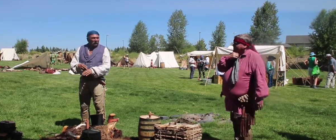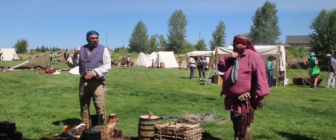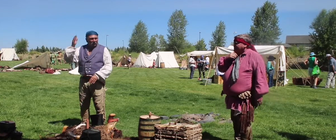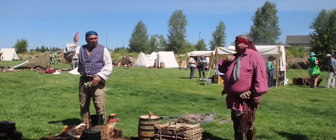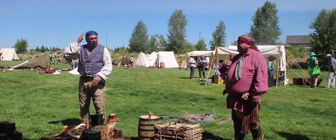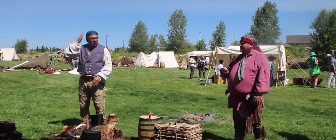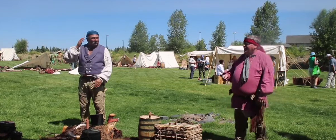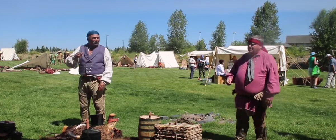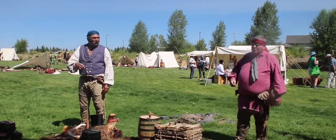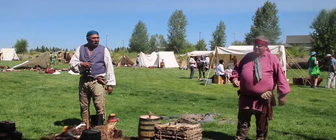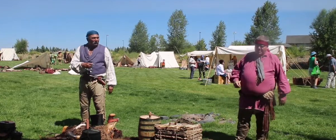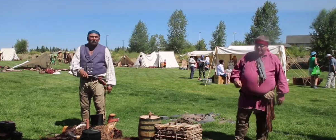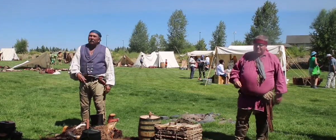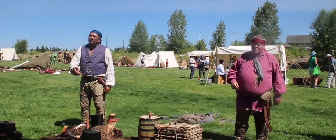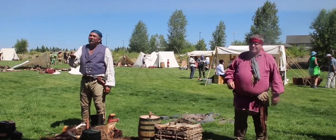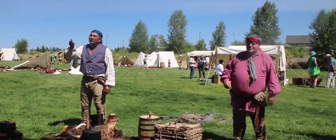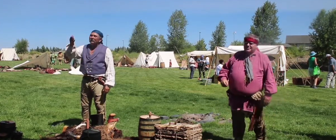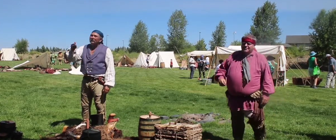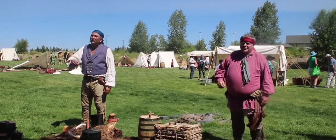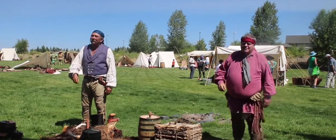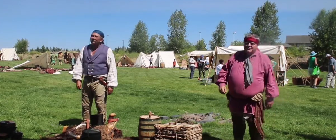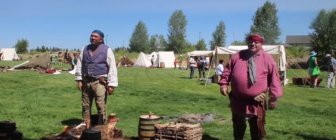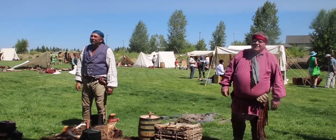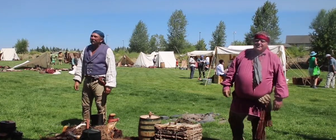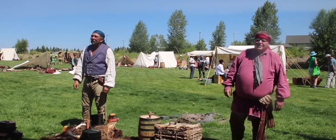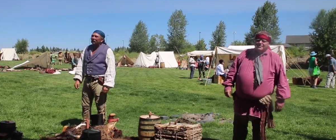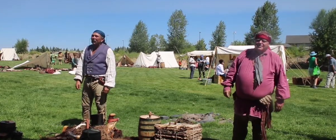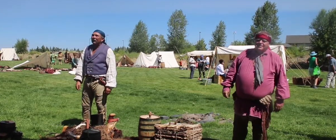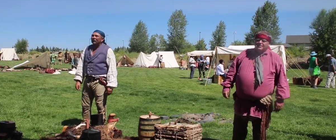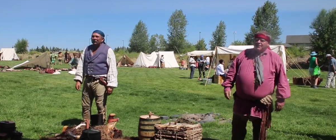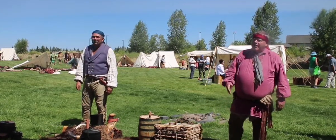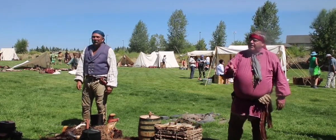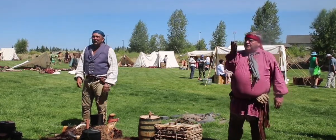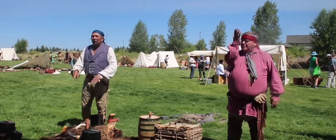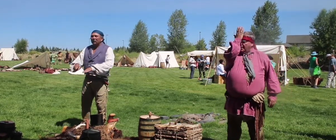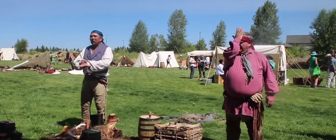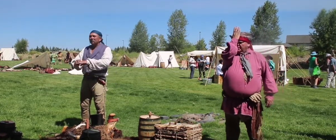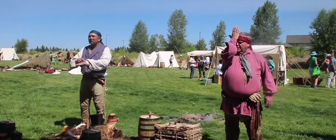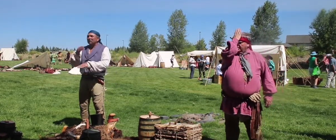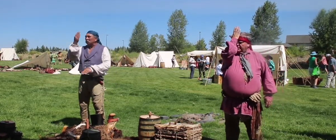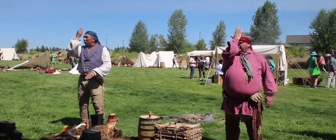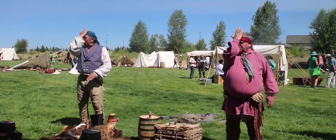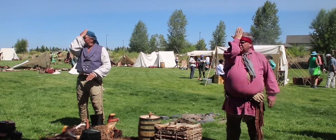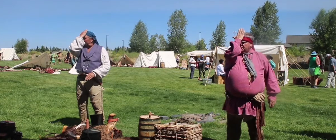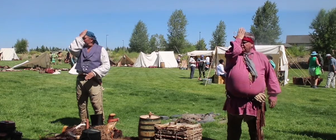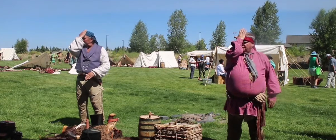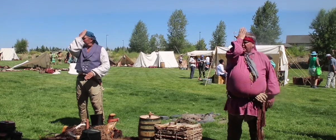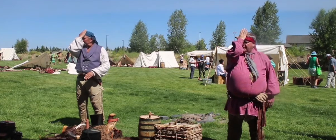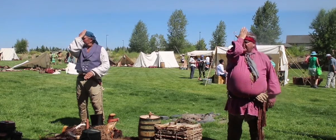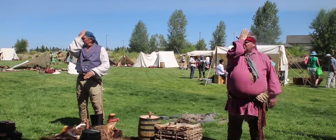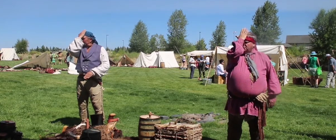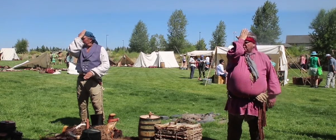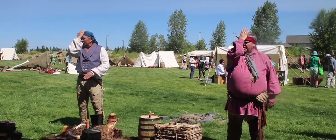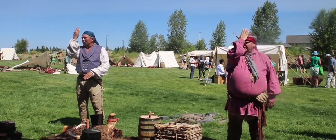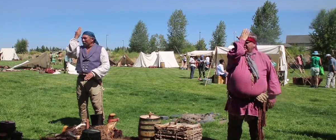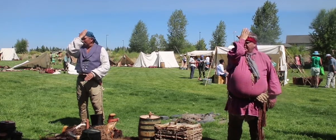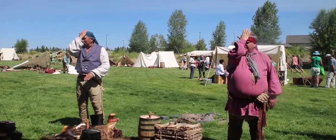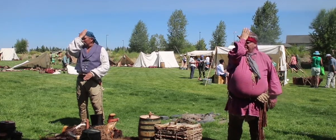I don't know. I don't know what that one is. What is it? What is it? Flathead. Flathead. Well, I thought it was this way. This is the flathead. Is this way? Yeah, like they used to